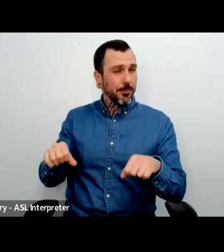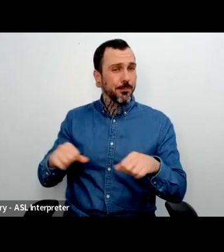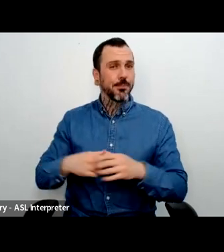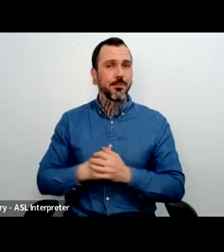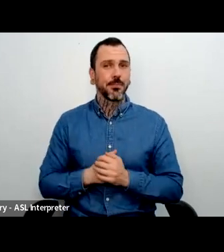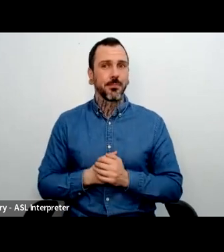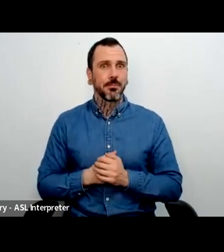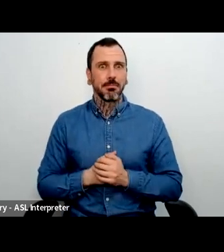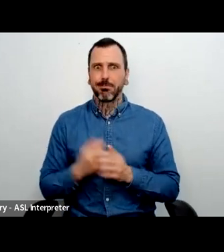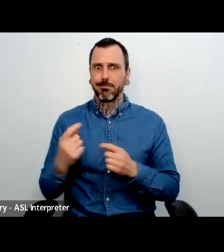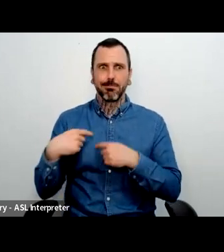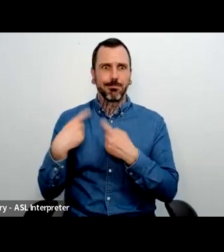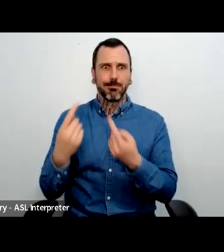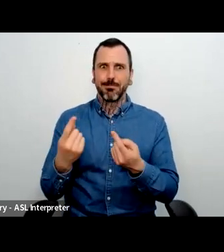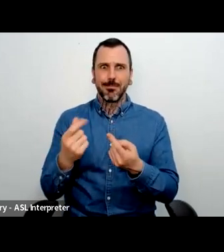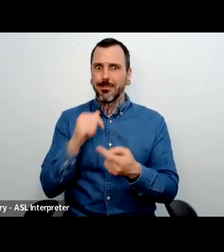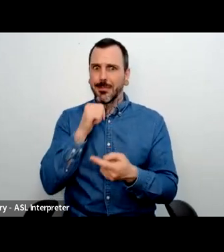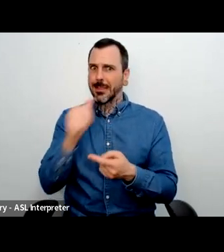unprecedented, actually.